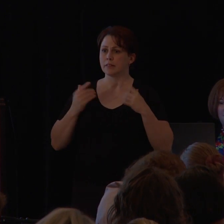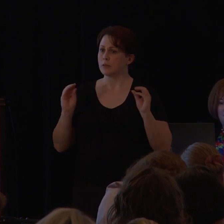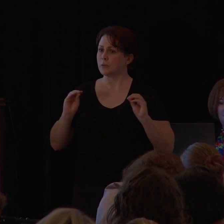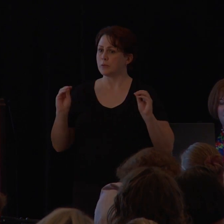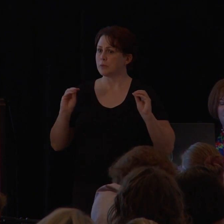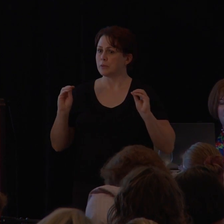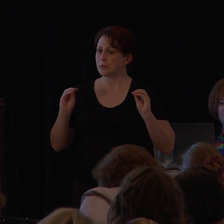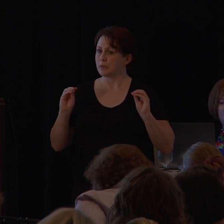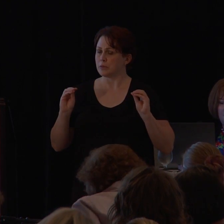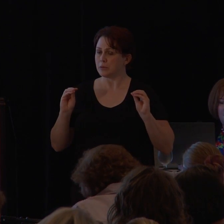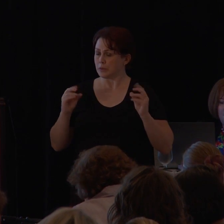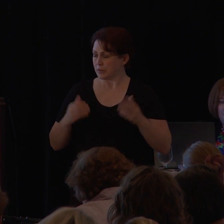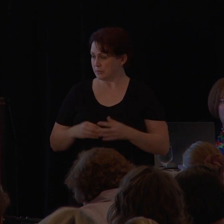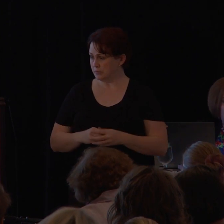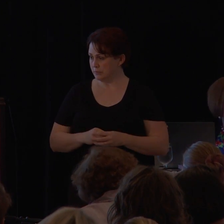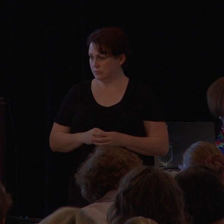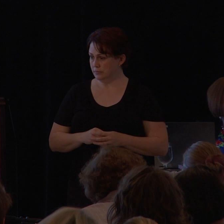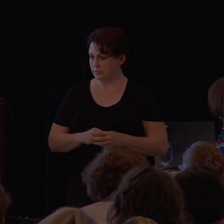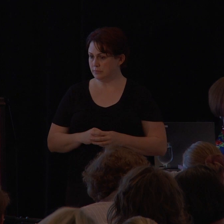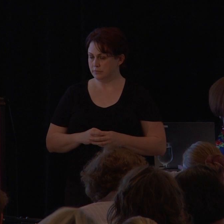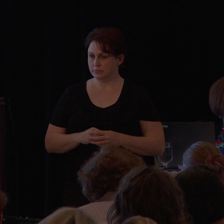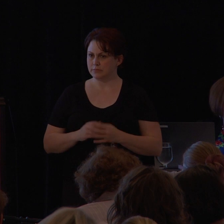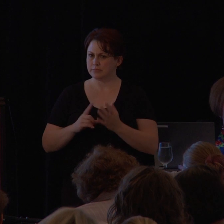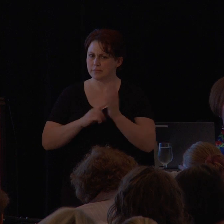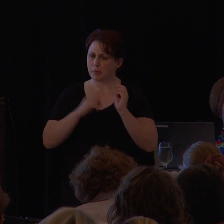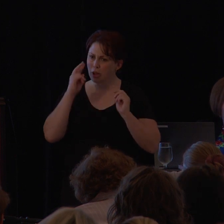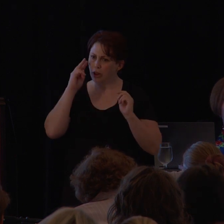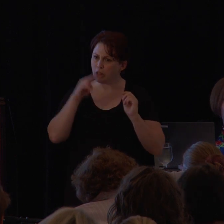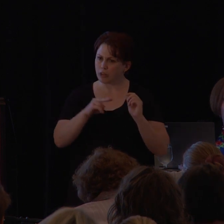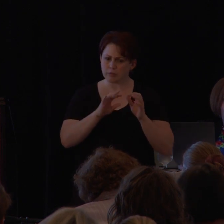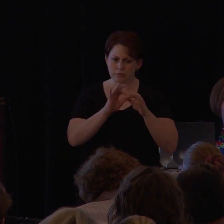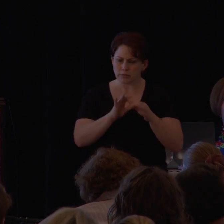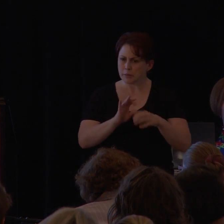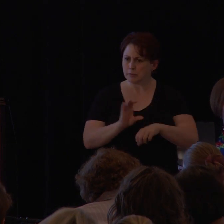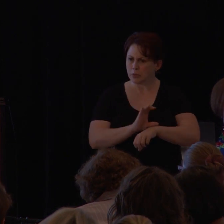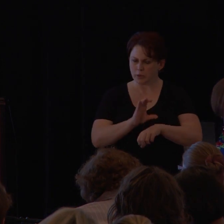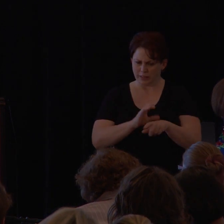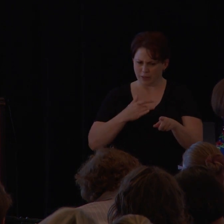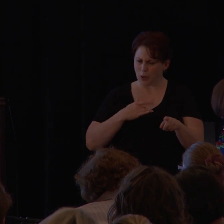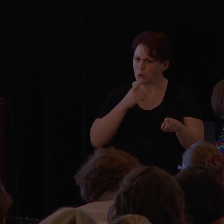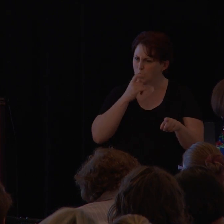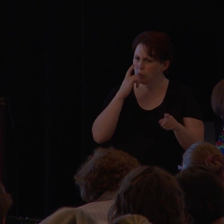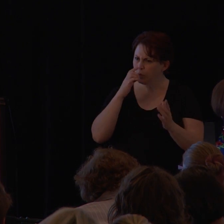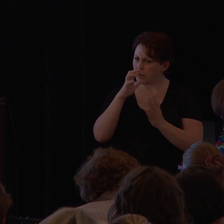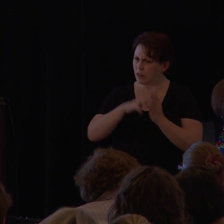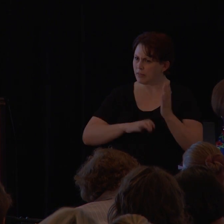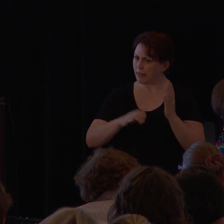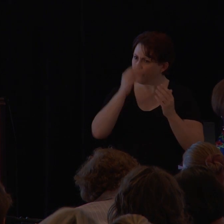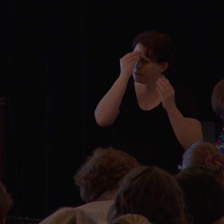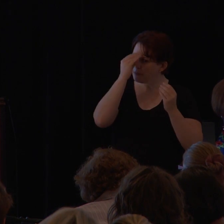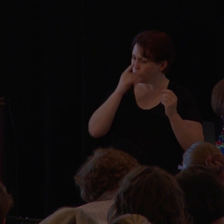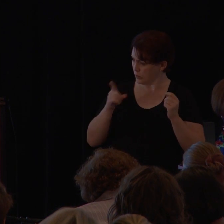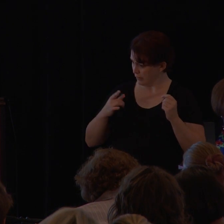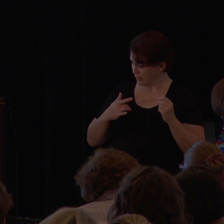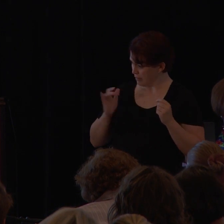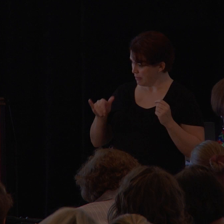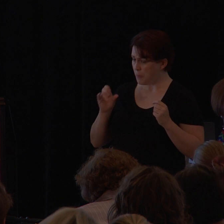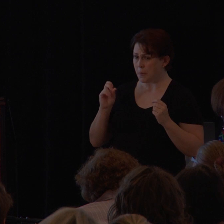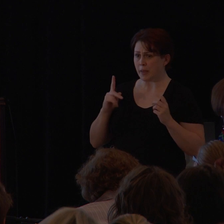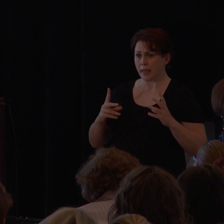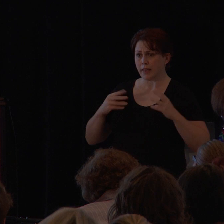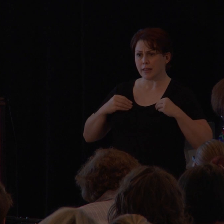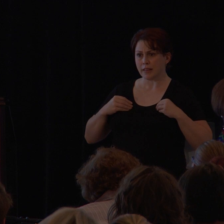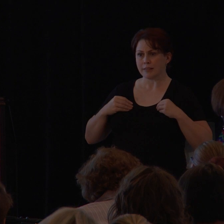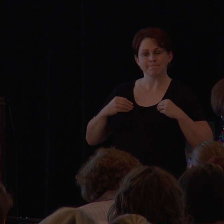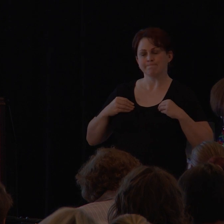of the shocking things when you see some of the stuff that people put online, you'd say, well, how could people possibly do this and think this is okay? And I presume